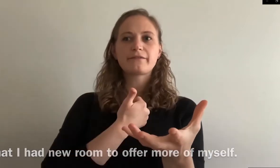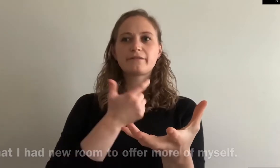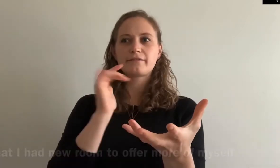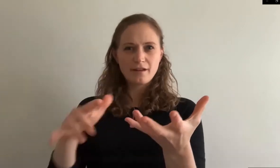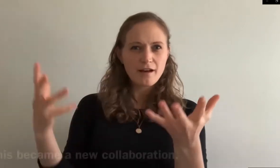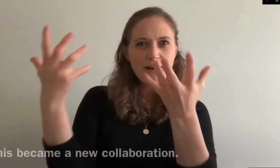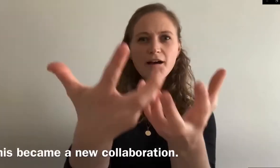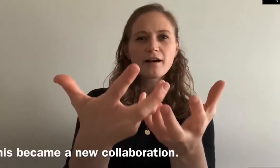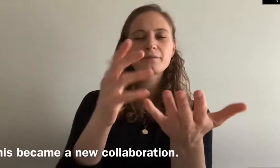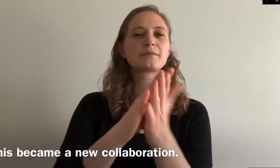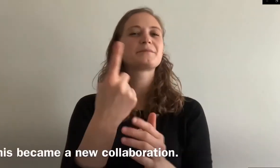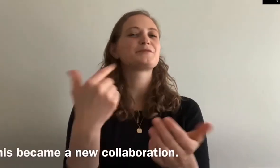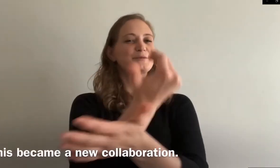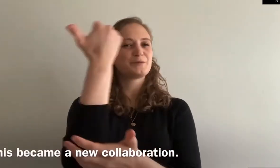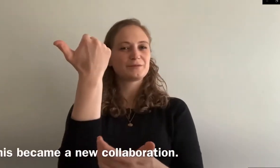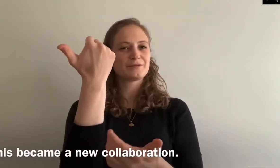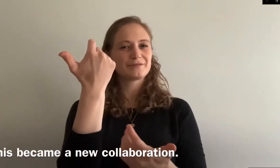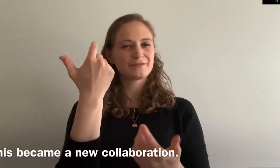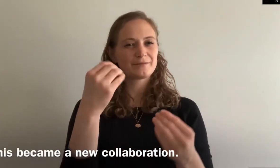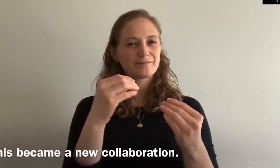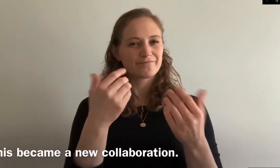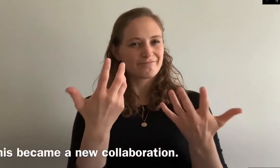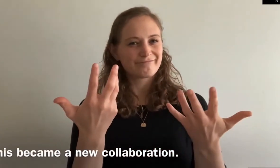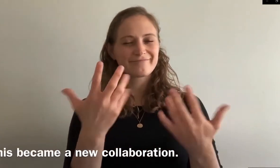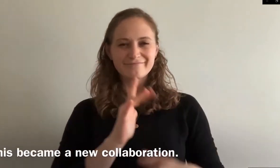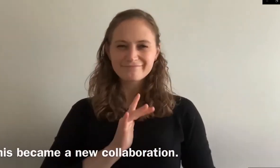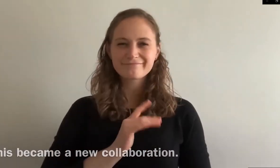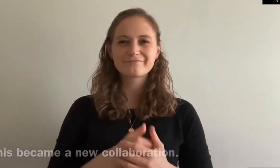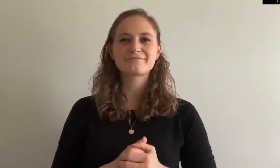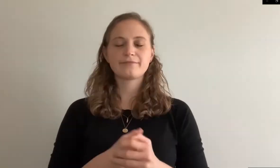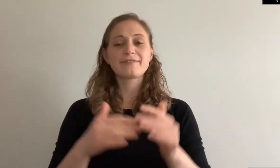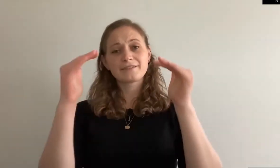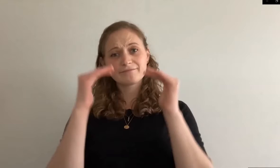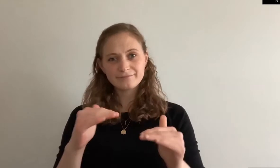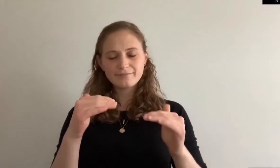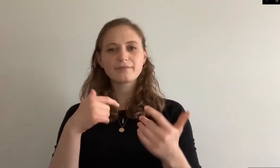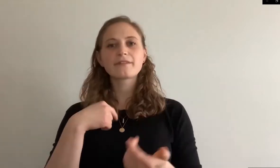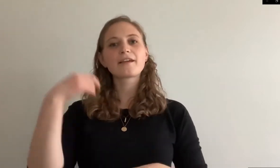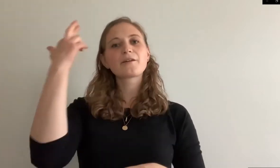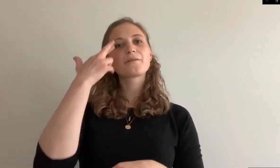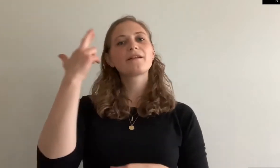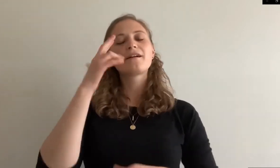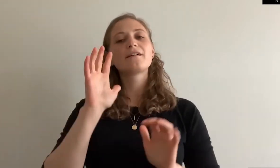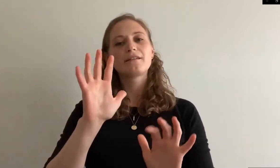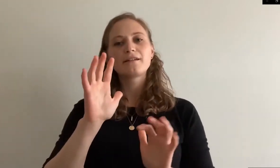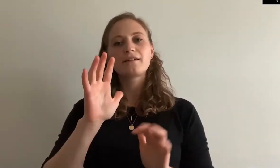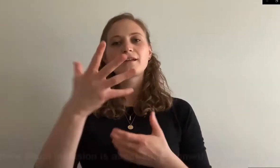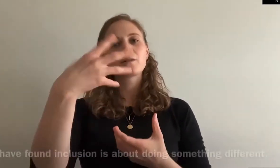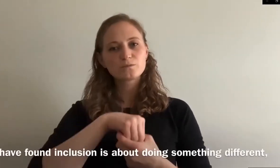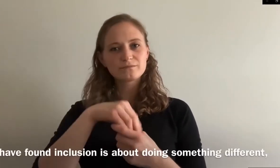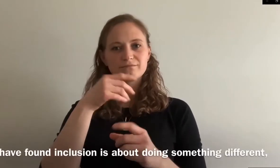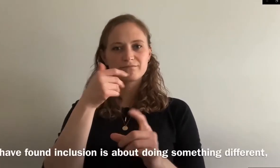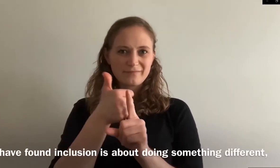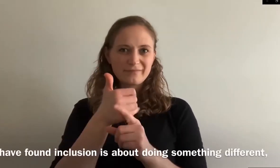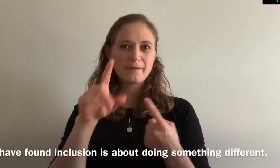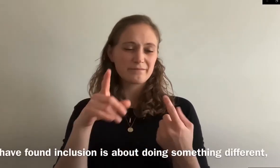everything. And I found a new room, a new space to offer myself and for collaboration. In my